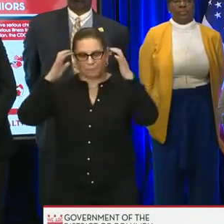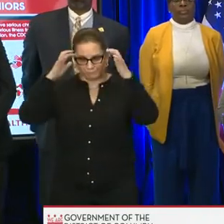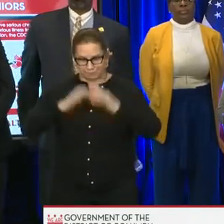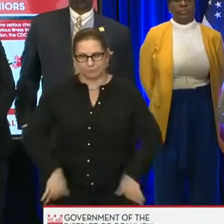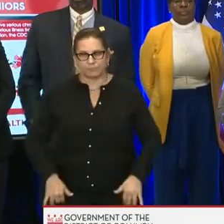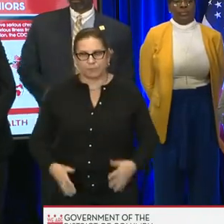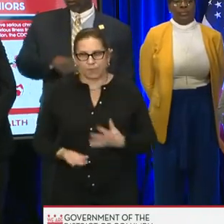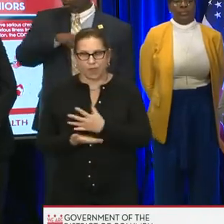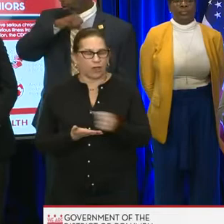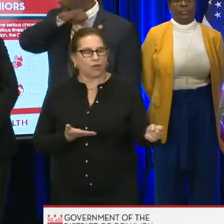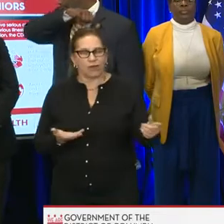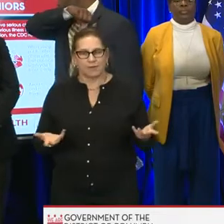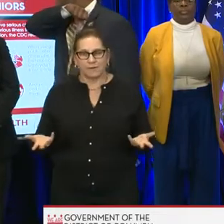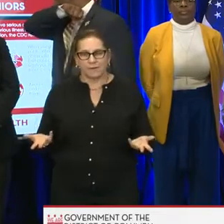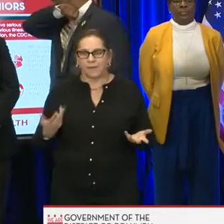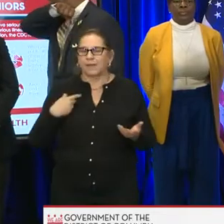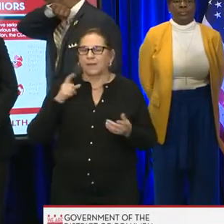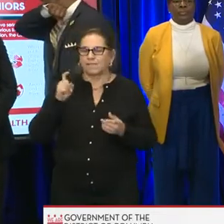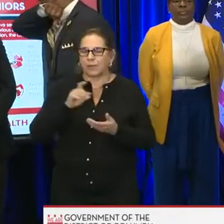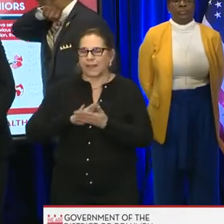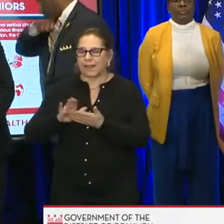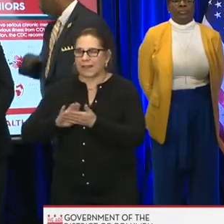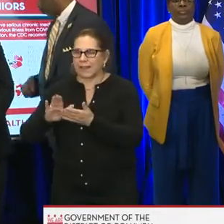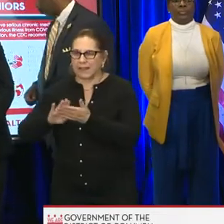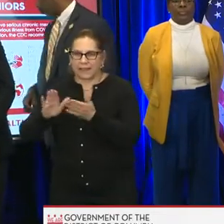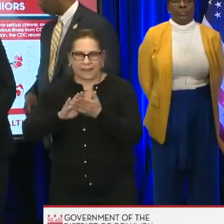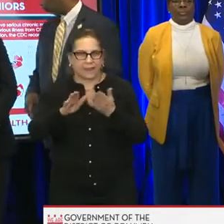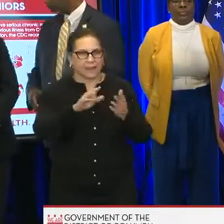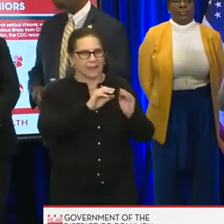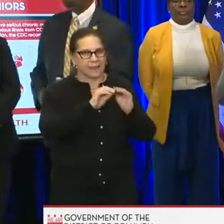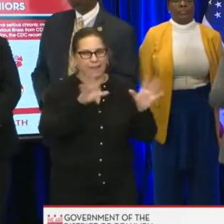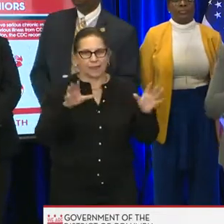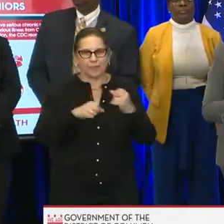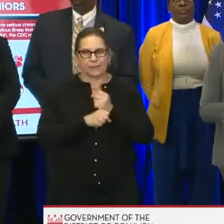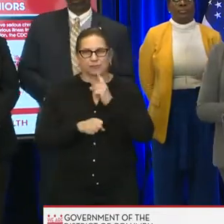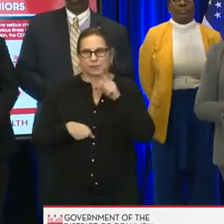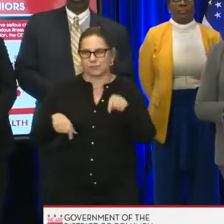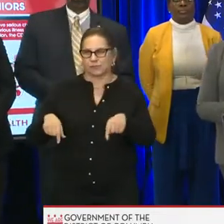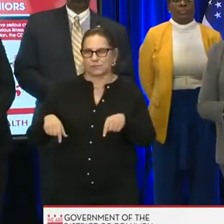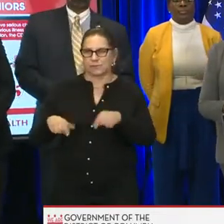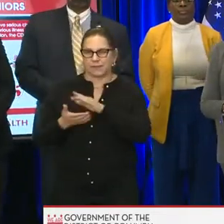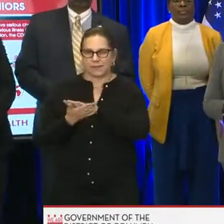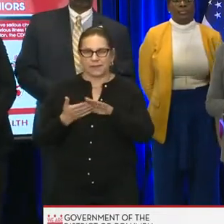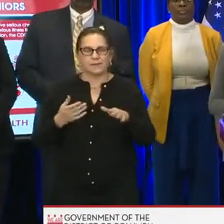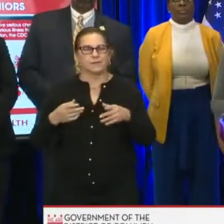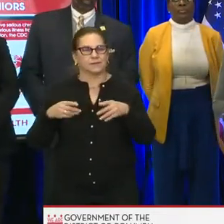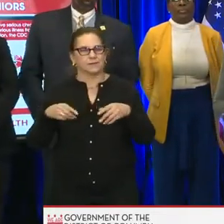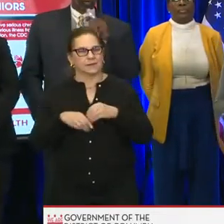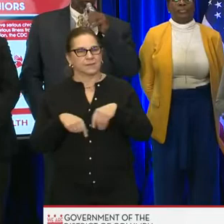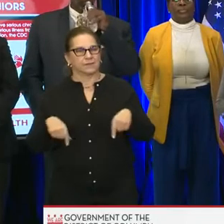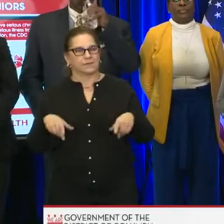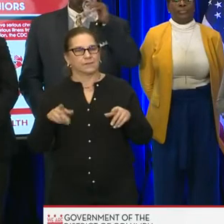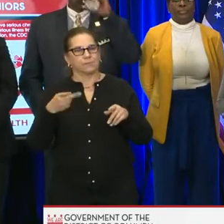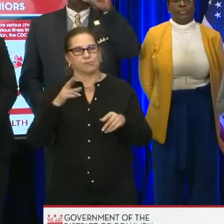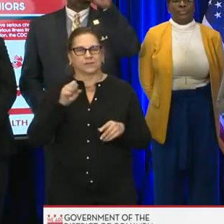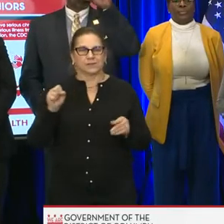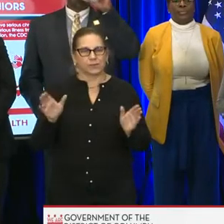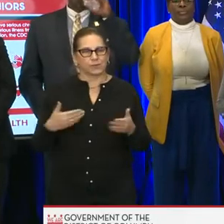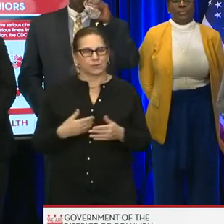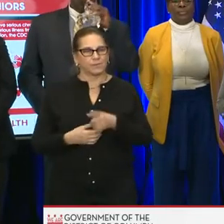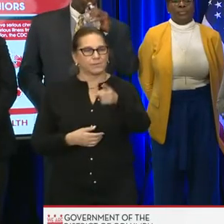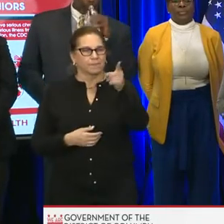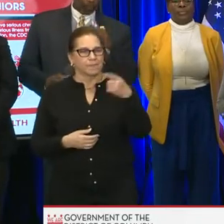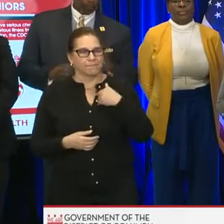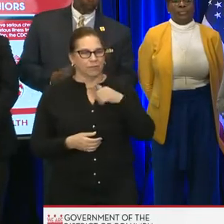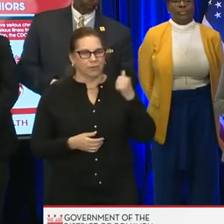you could still ask your questions. So that is in development. Yes. I was talking to charter school today, I